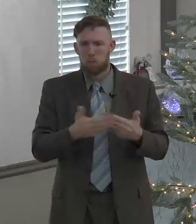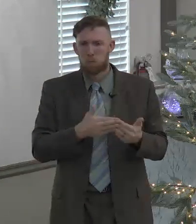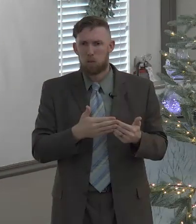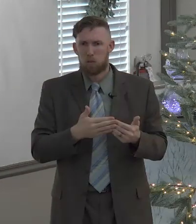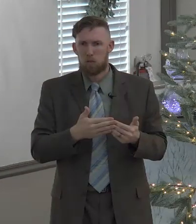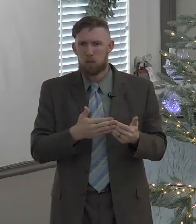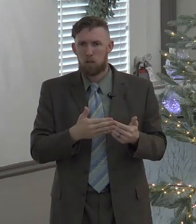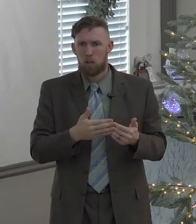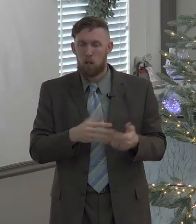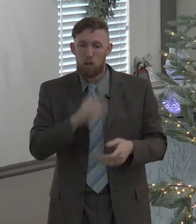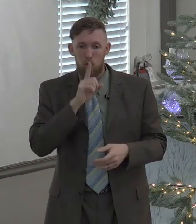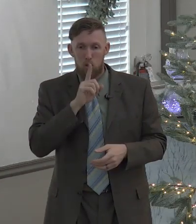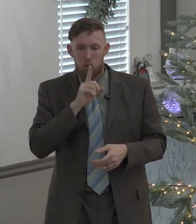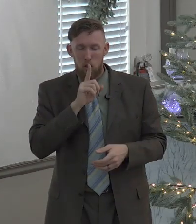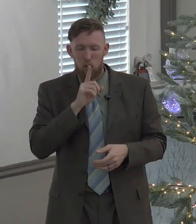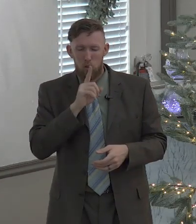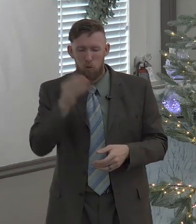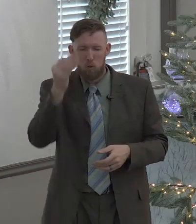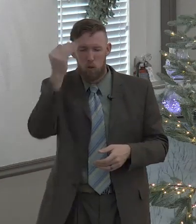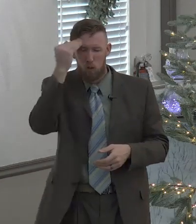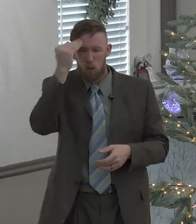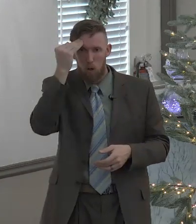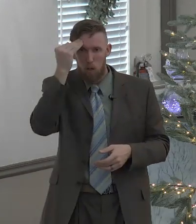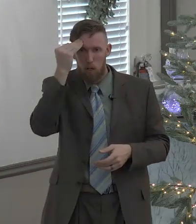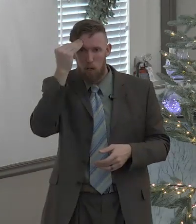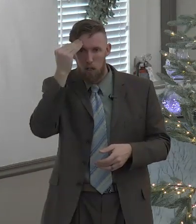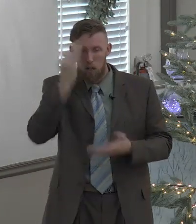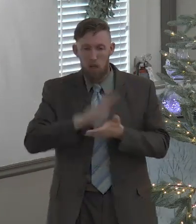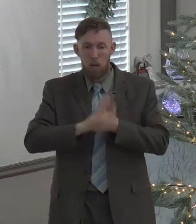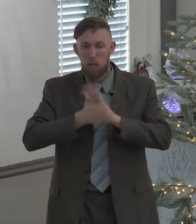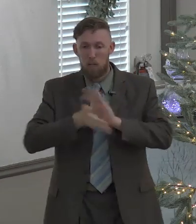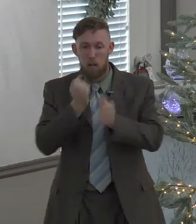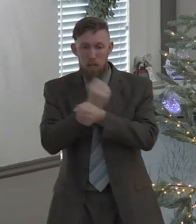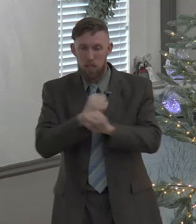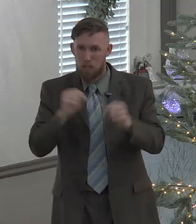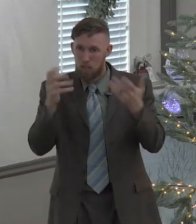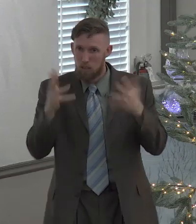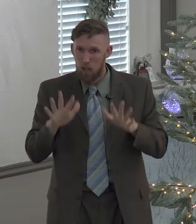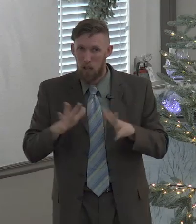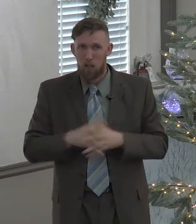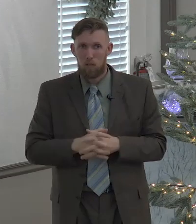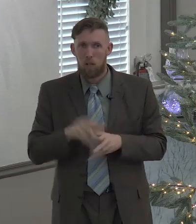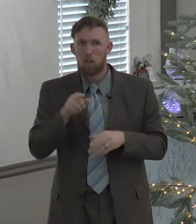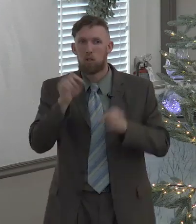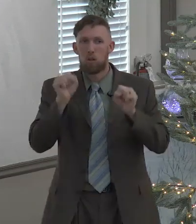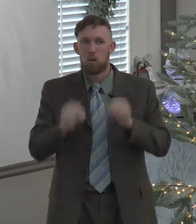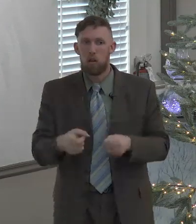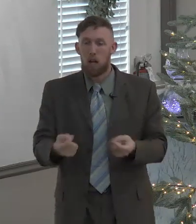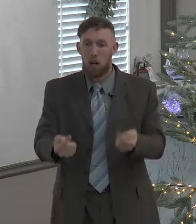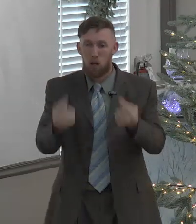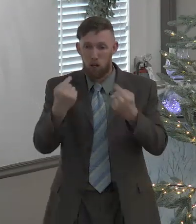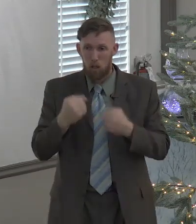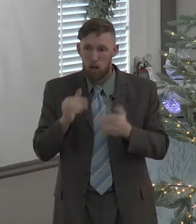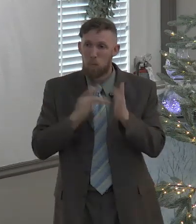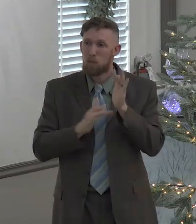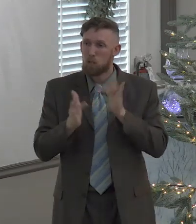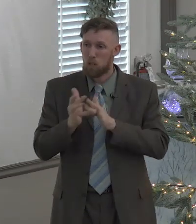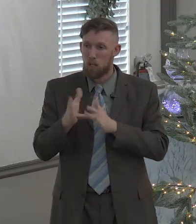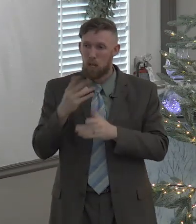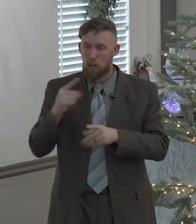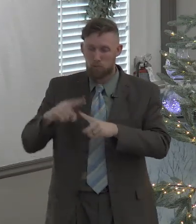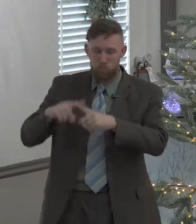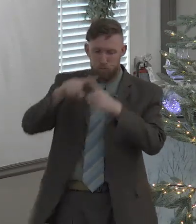what is your need? Whatever it is, assurance, real true salvation, whatever, come to